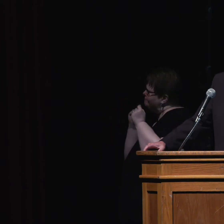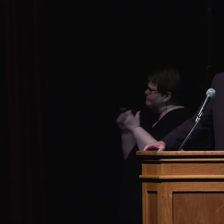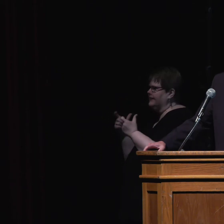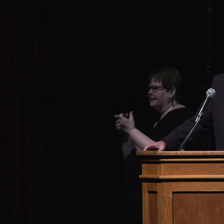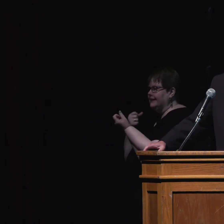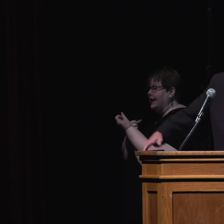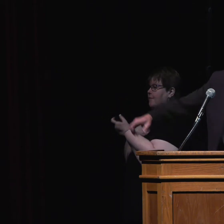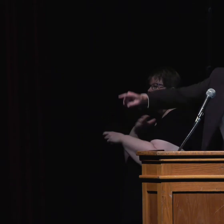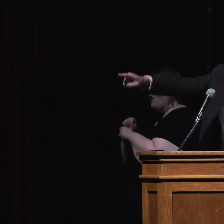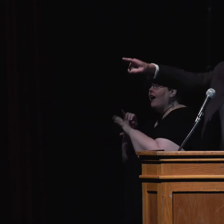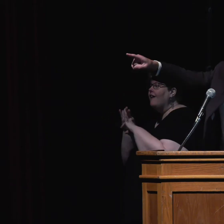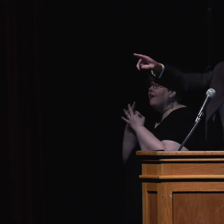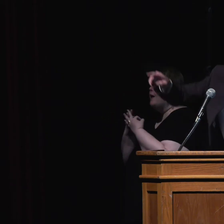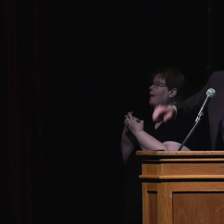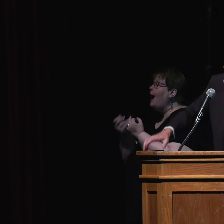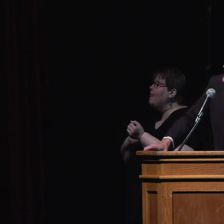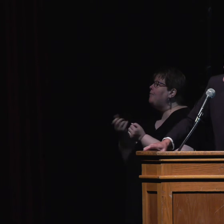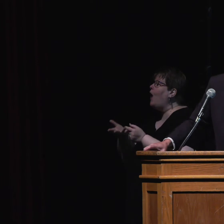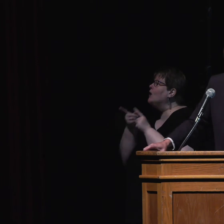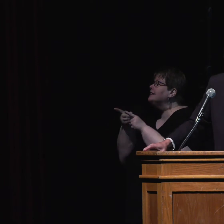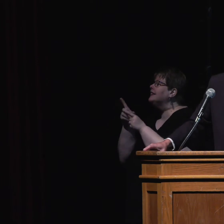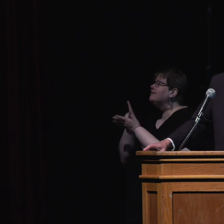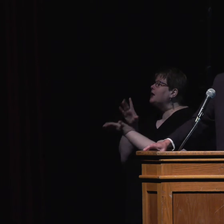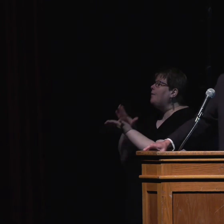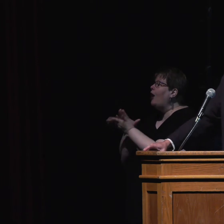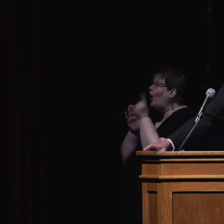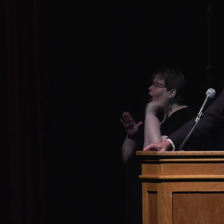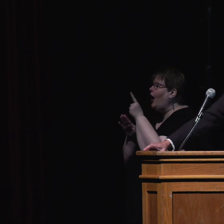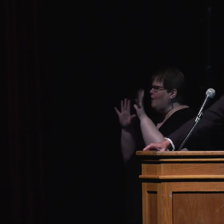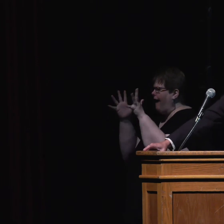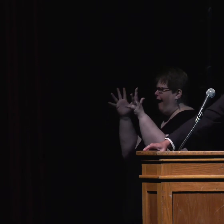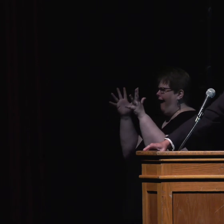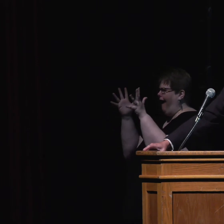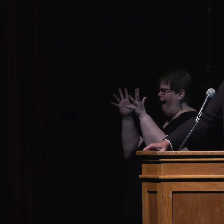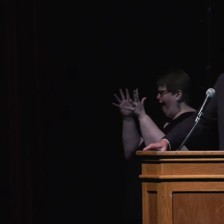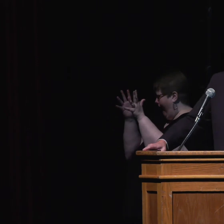out to my work family, the Poets of Dunbar.